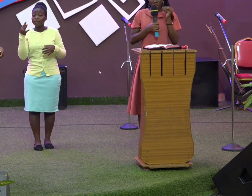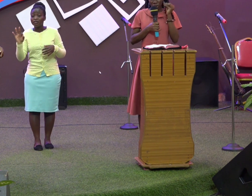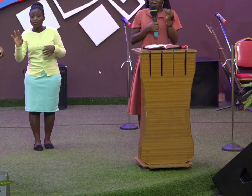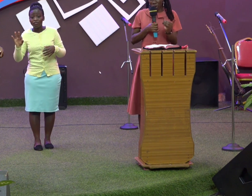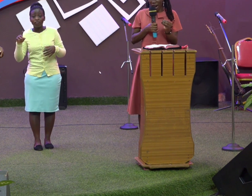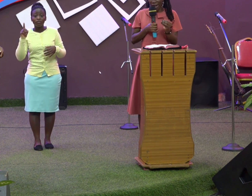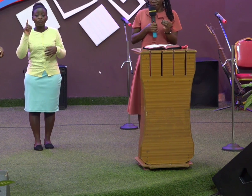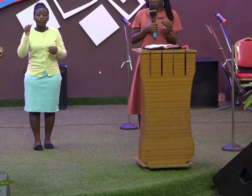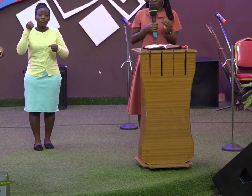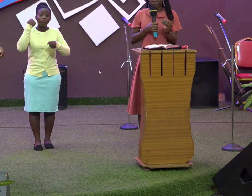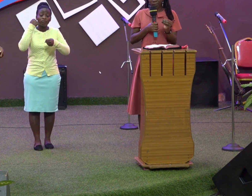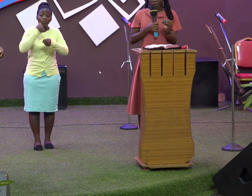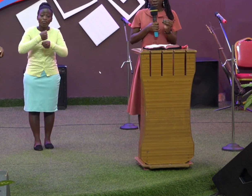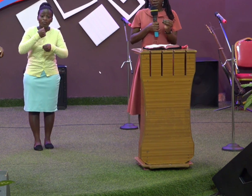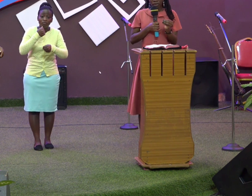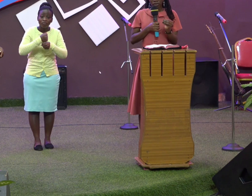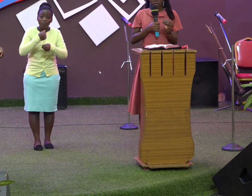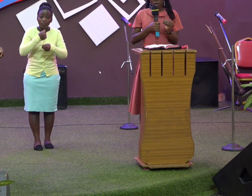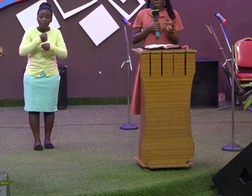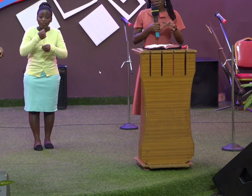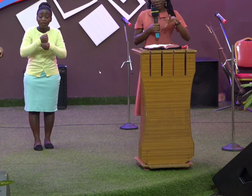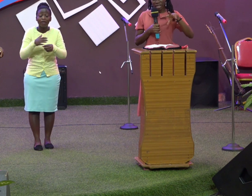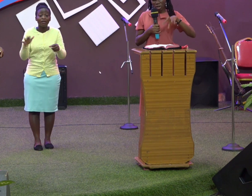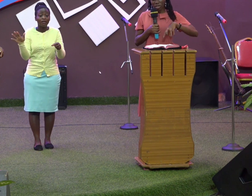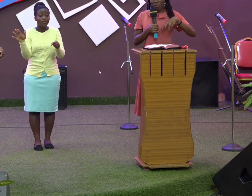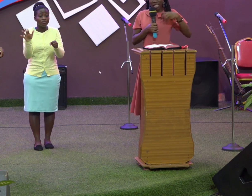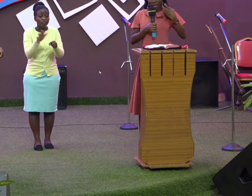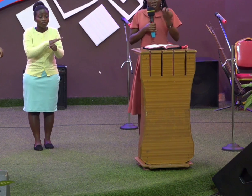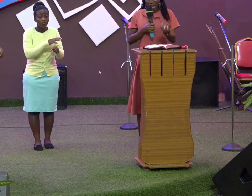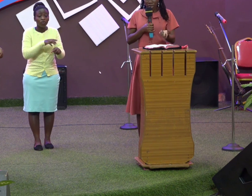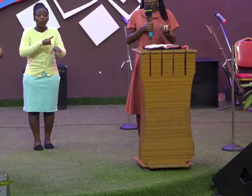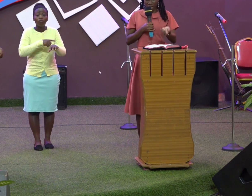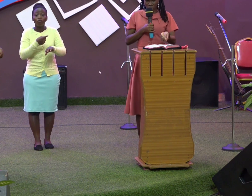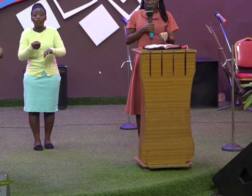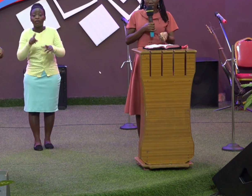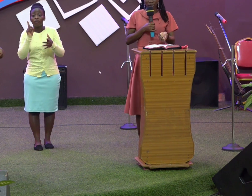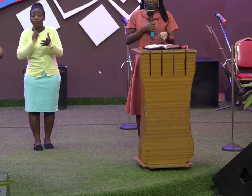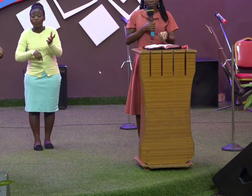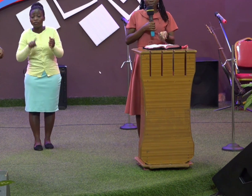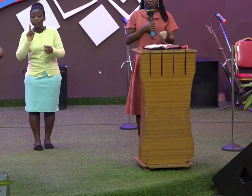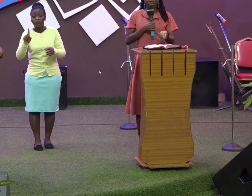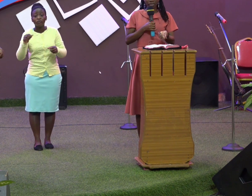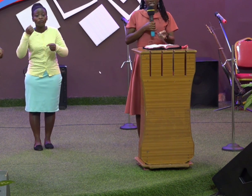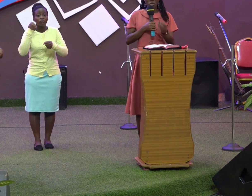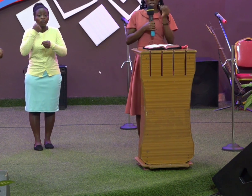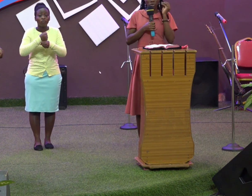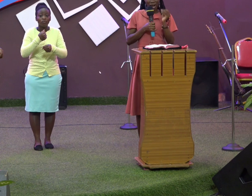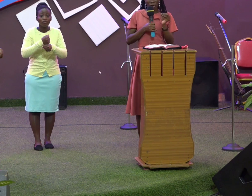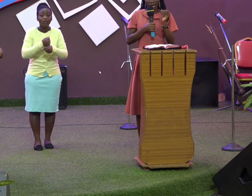however much you try, but when the source of whatever you're doing comes from the soul,